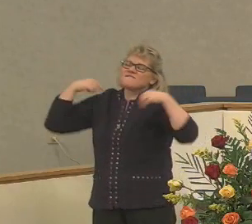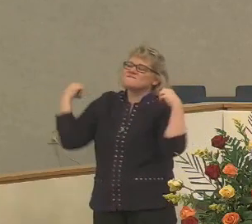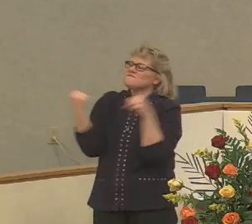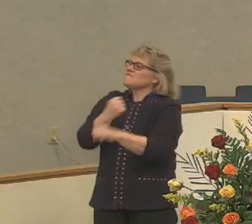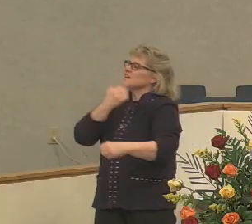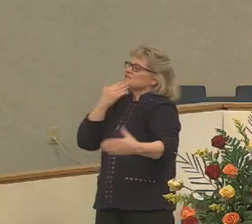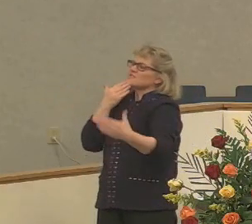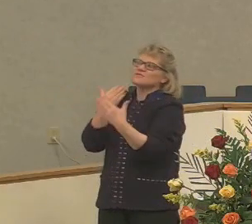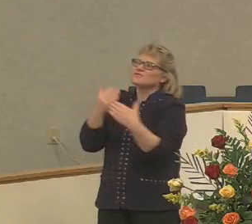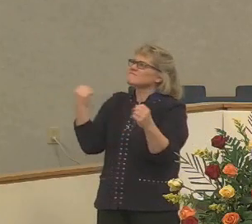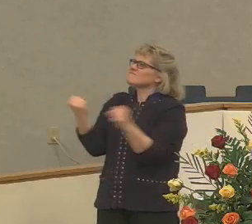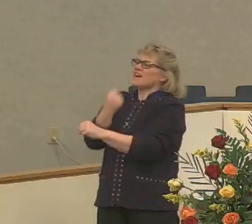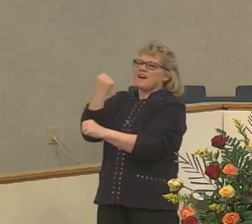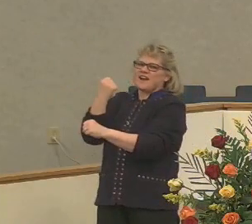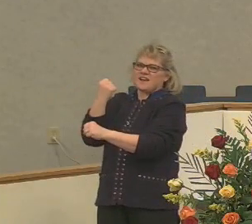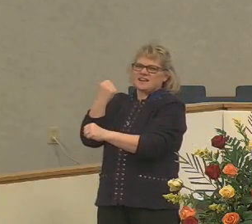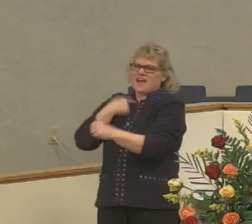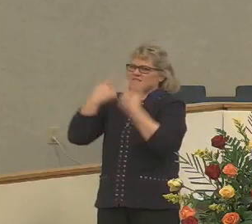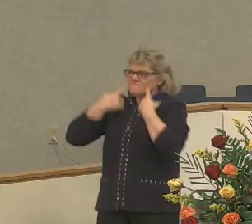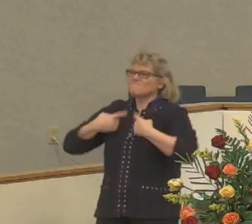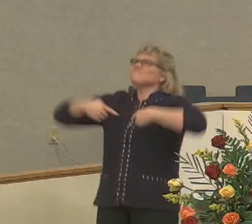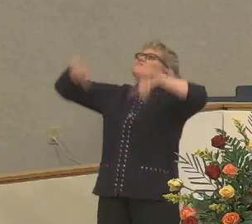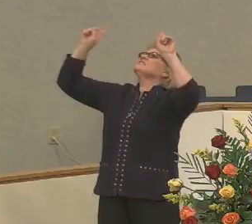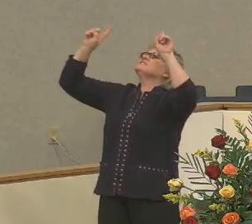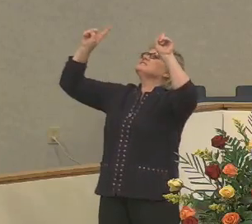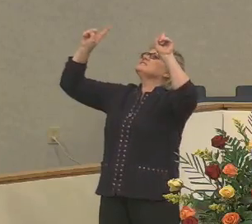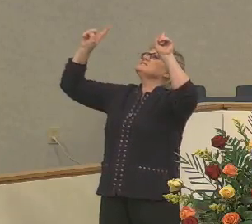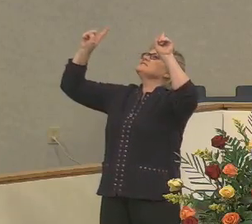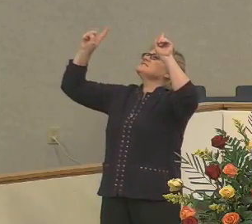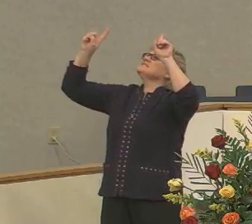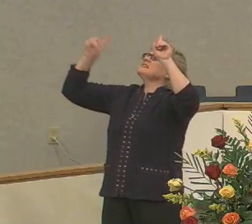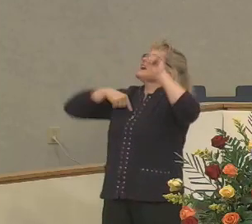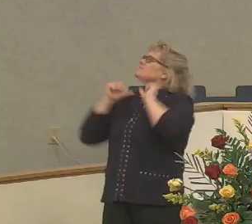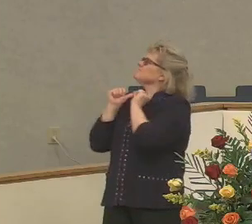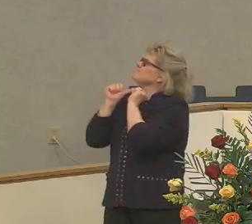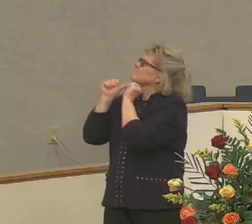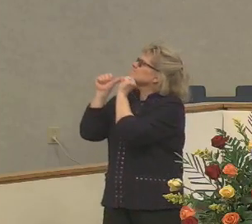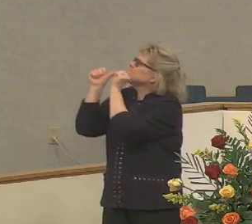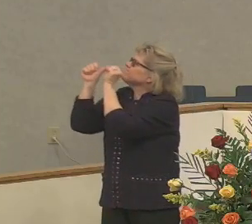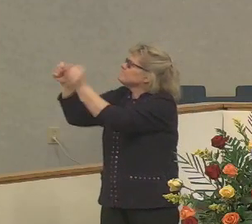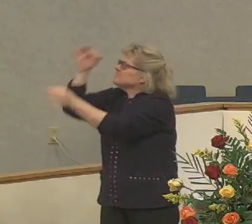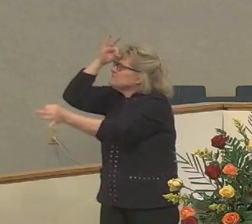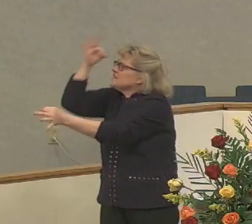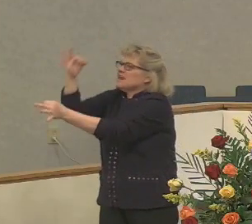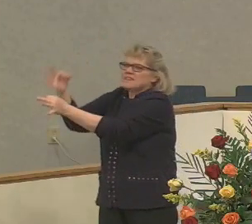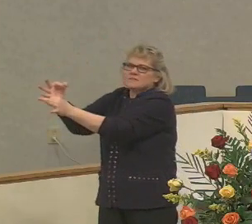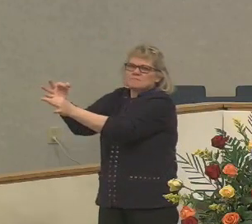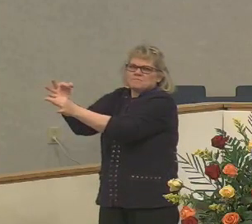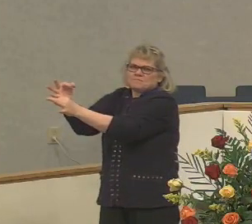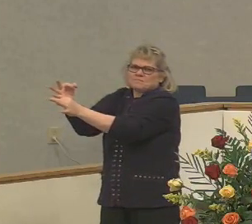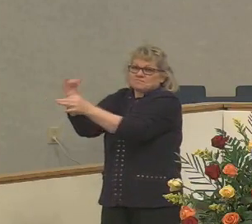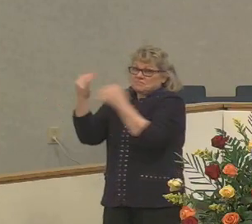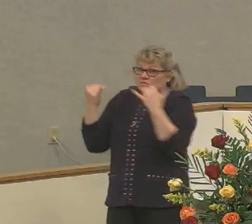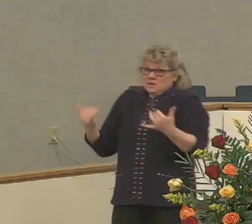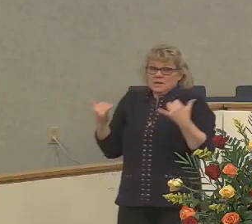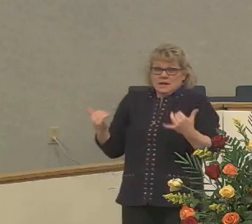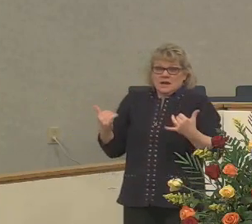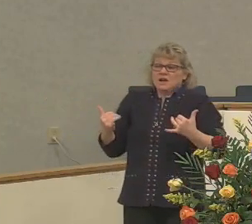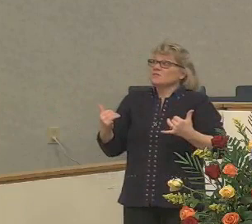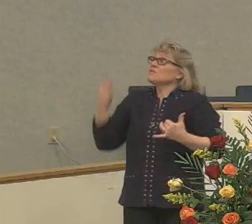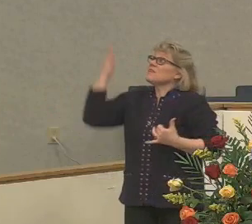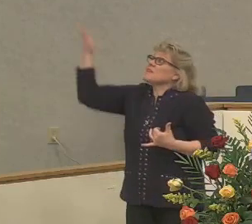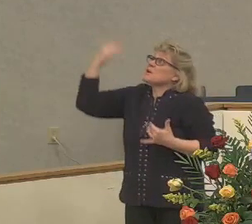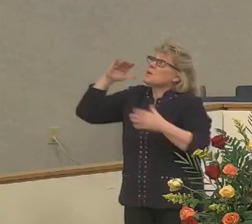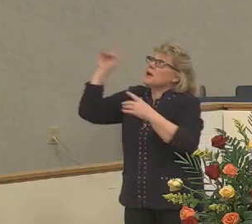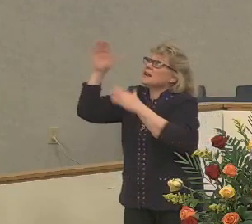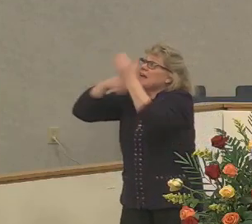a good fight. I have finished my course. I have kept the faith. Henceforth, there is laid up